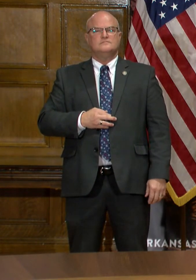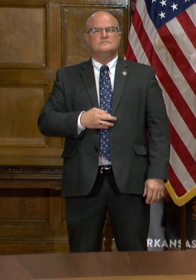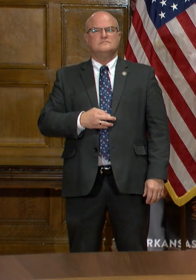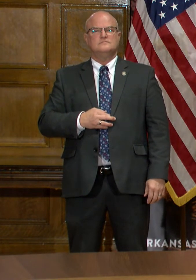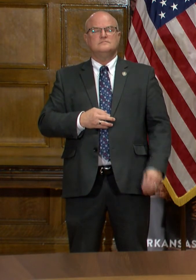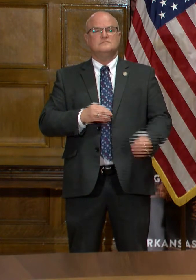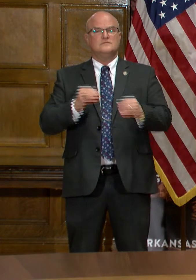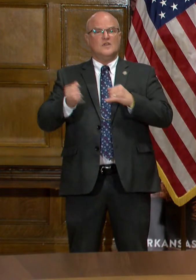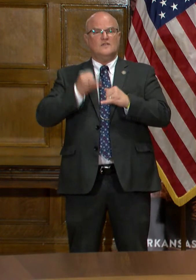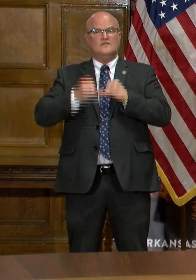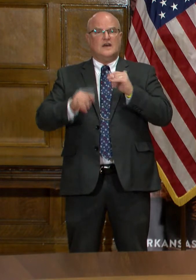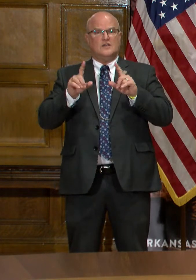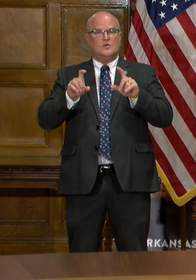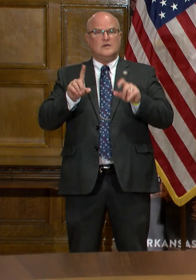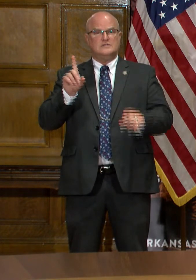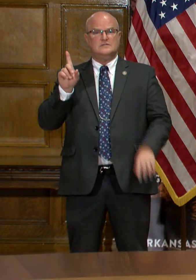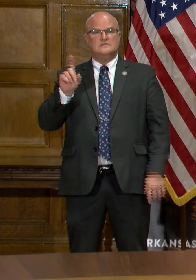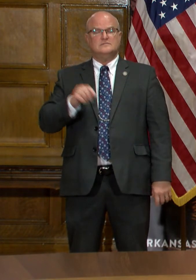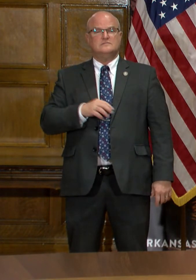Is there any final question?